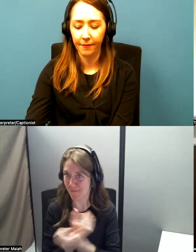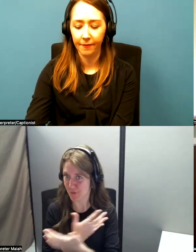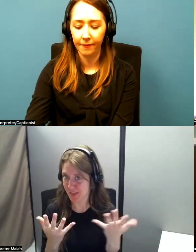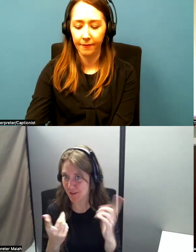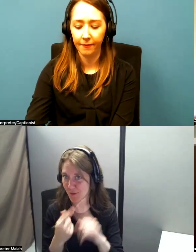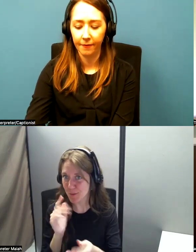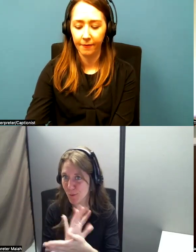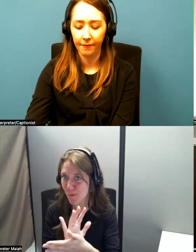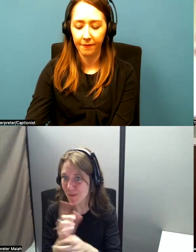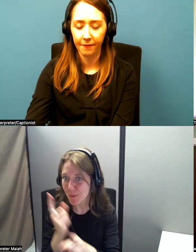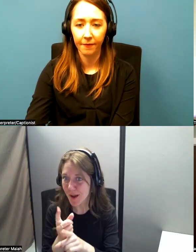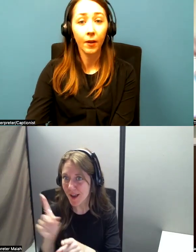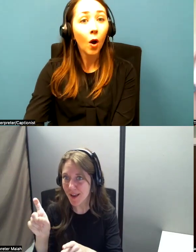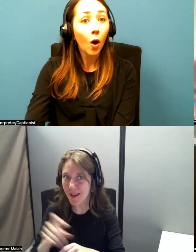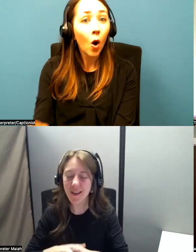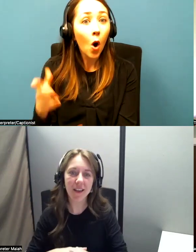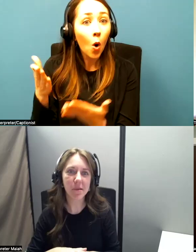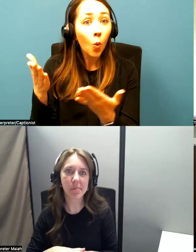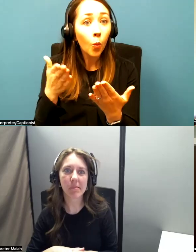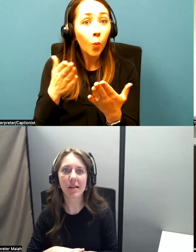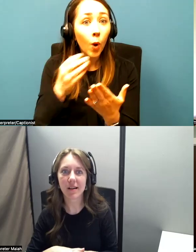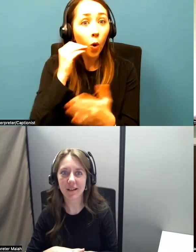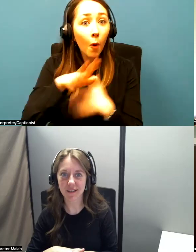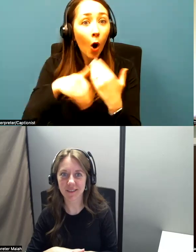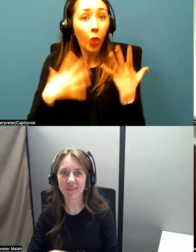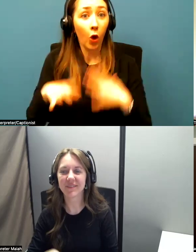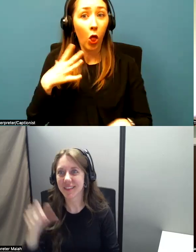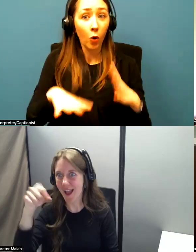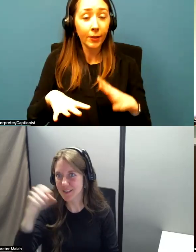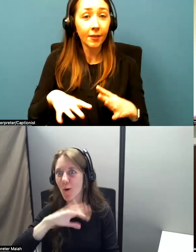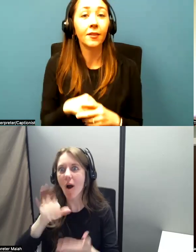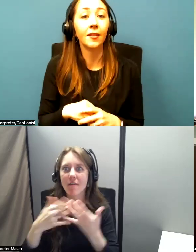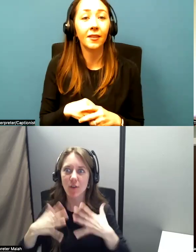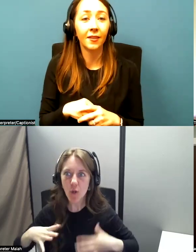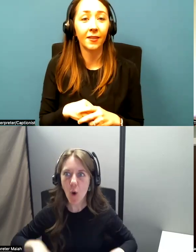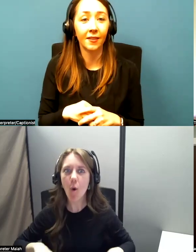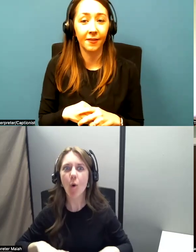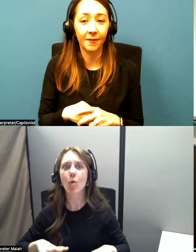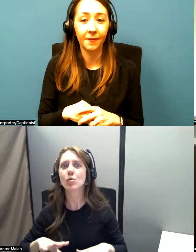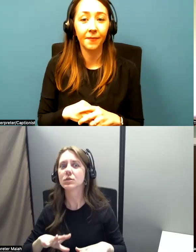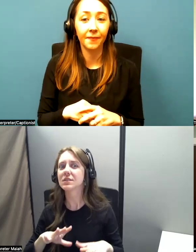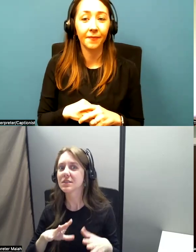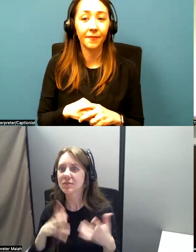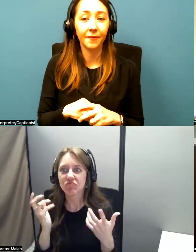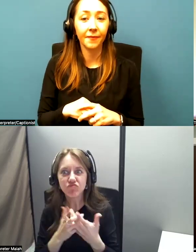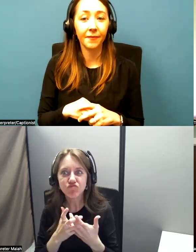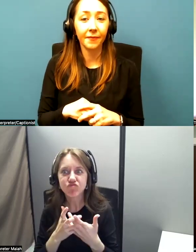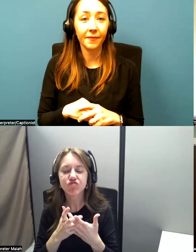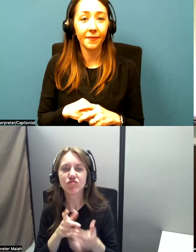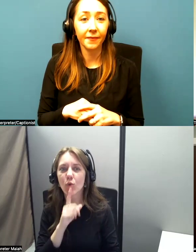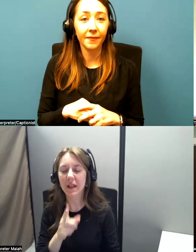movie. Oh, we I brought heard home you all guys the brought, clothes. yeah, I mean, all the clothes were like spot on. They like